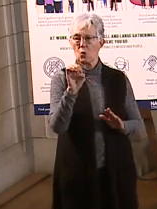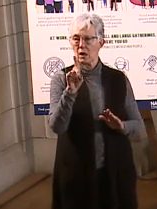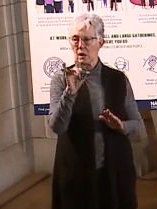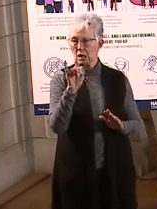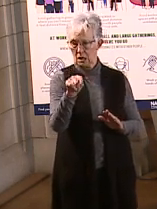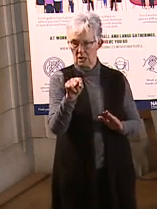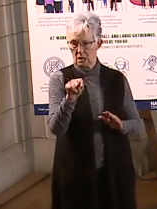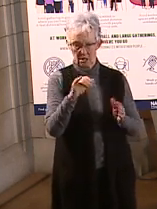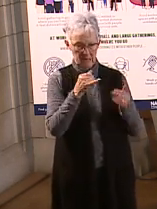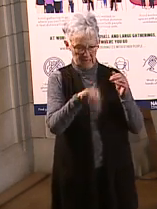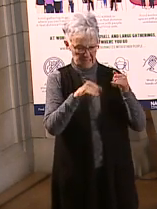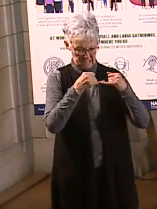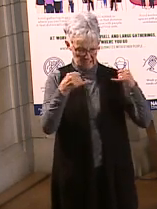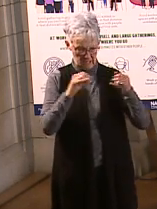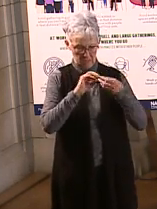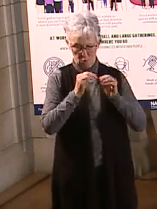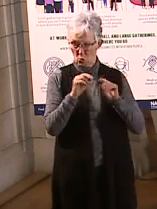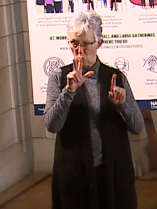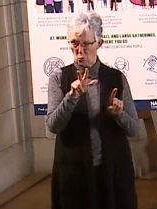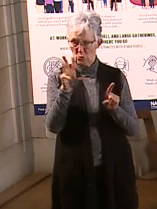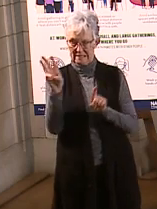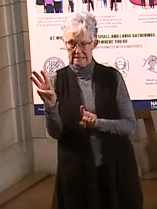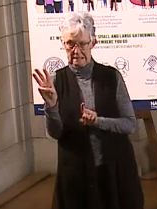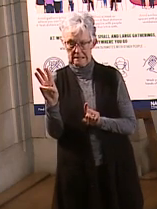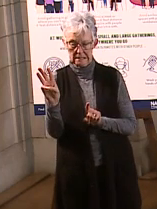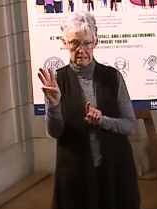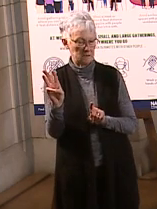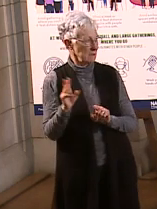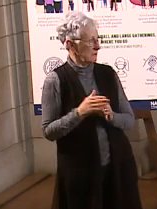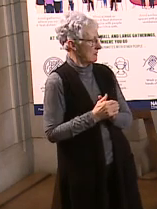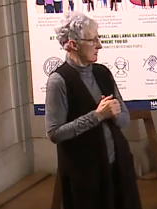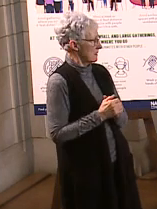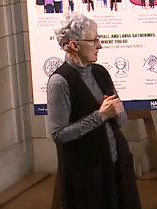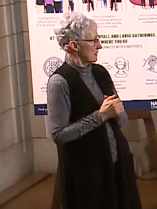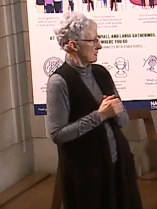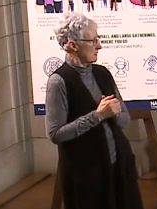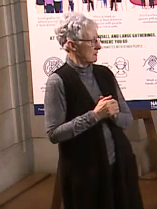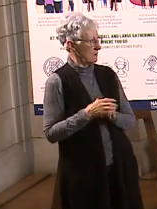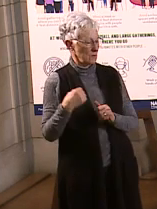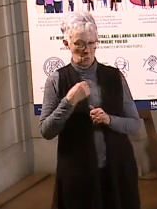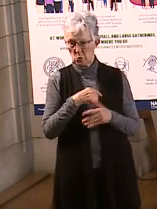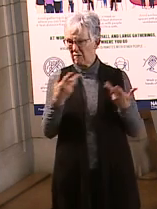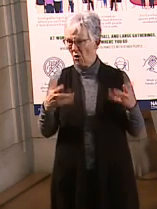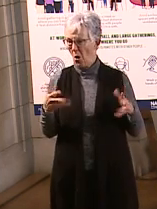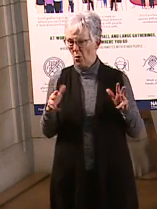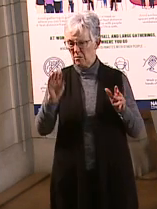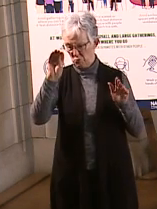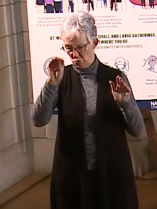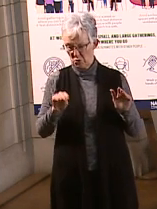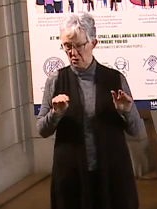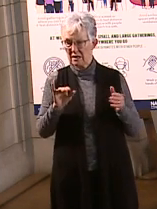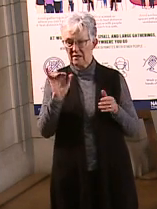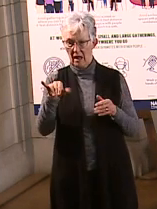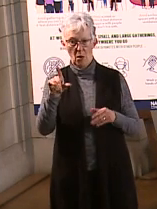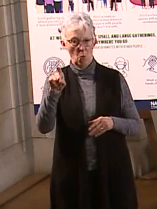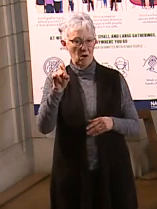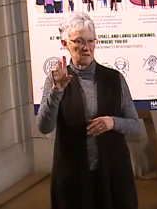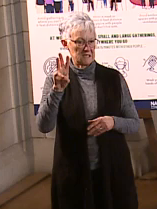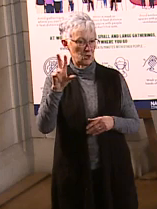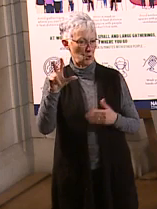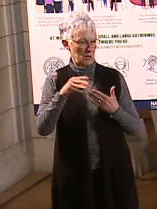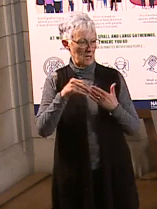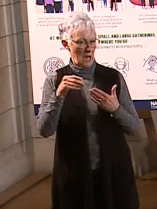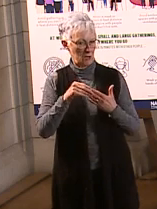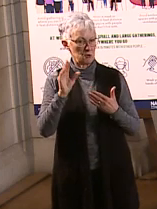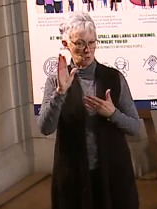the Nebraska income tax return. And you can see that we have pre-populated that with $163. And so